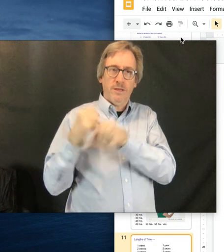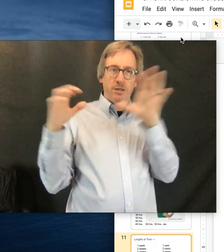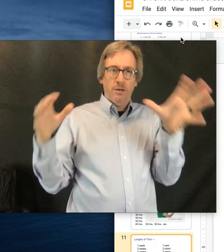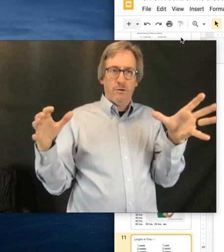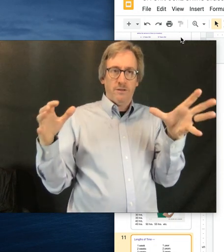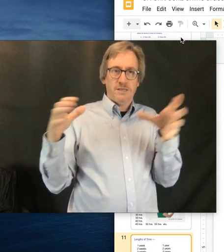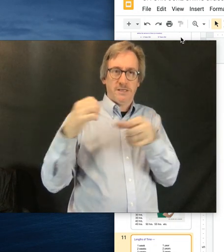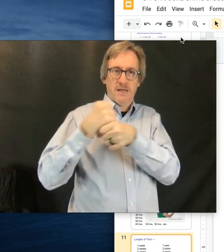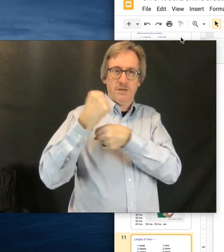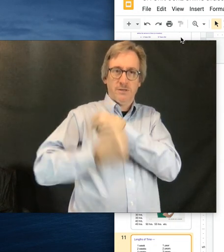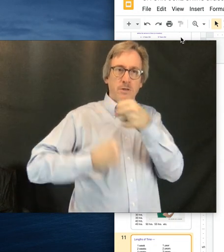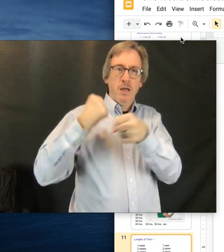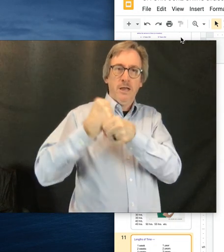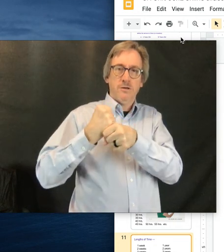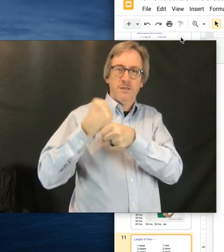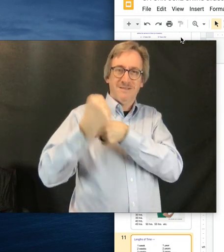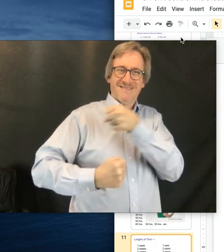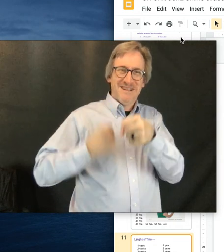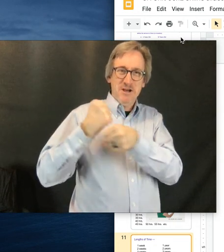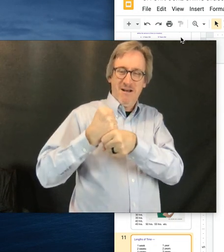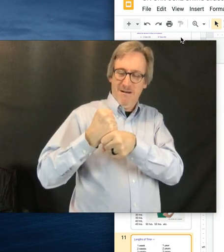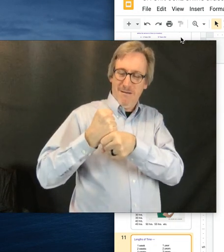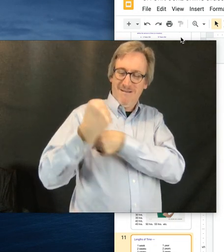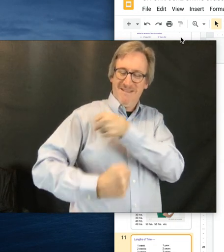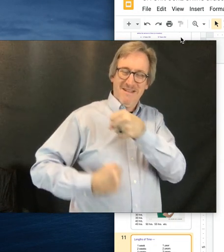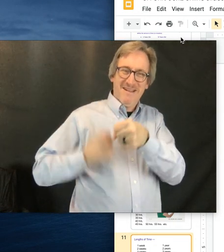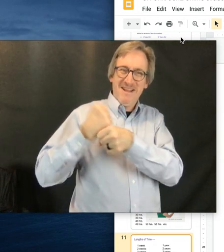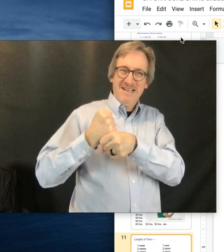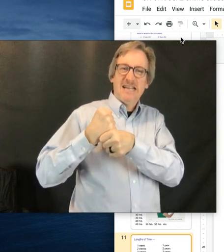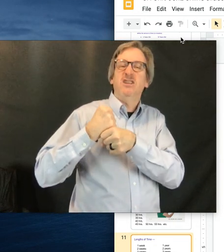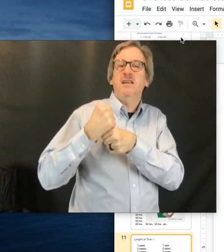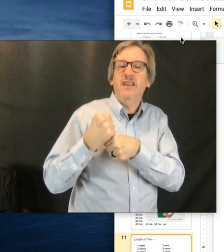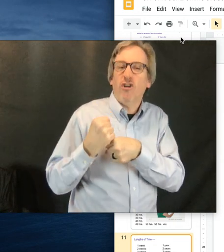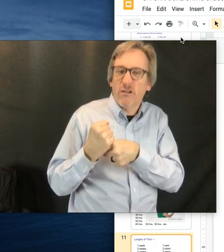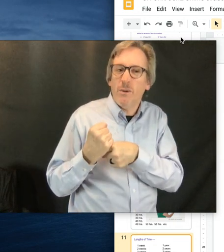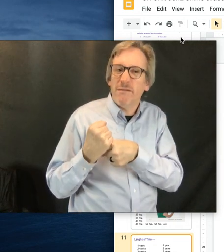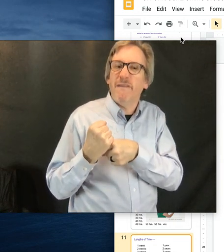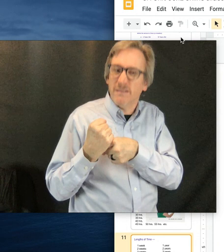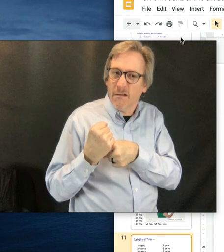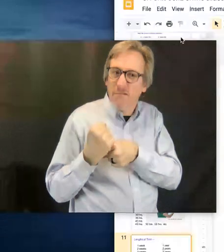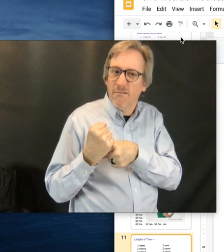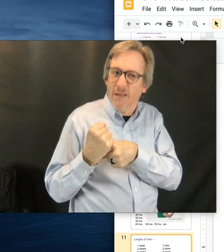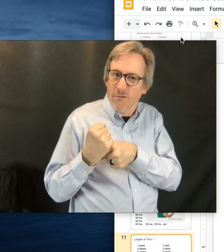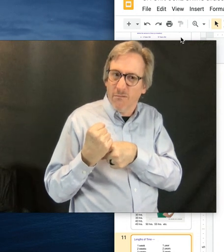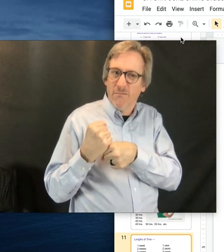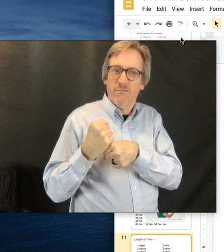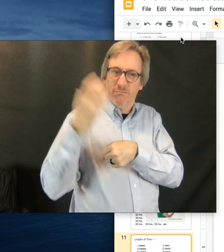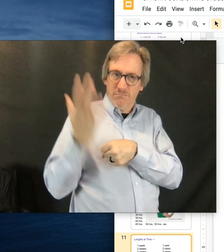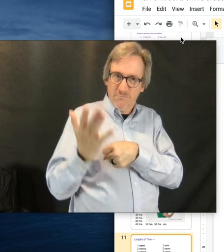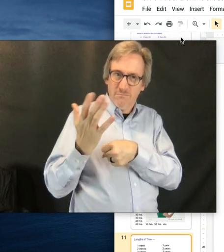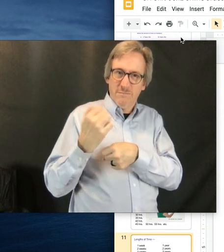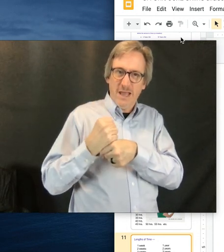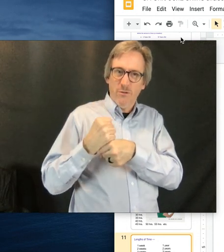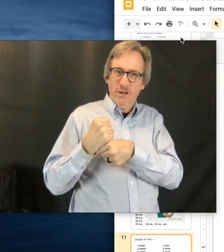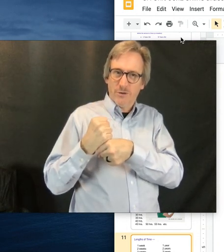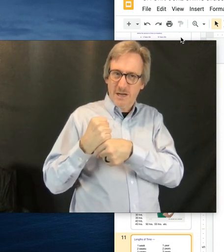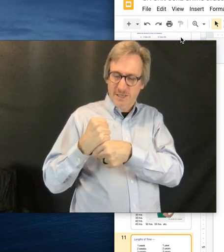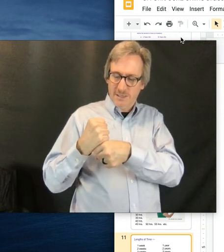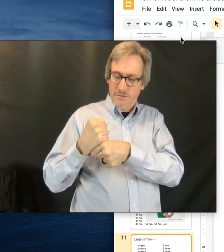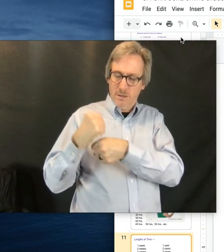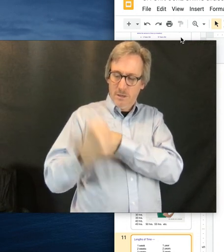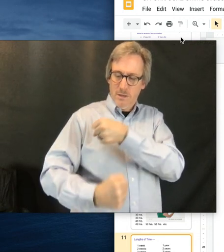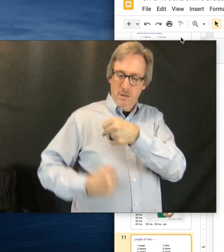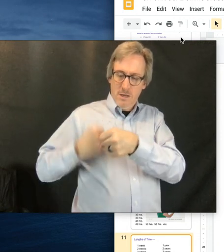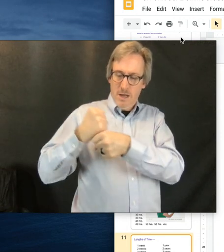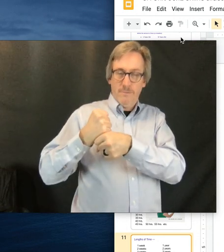people who think the earth is 6,000 years old, here's it's actually the earth going around the sun. Thank you. Thank you, Neil deGrasse